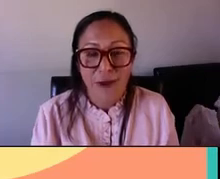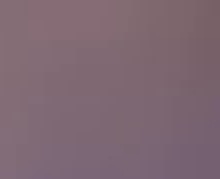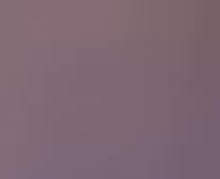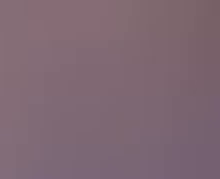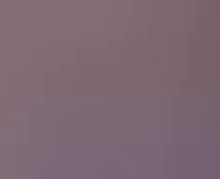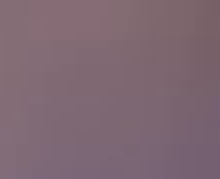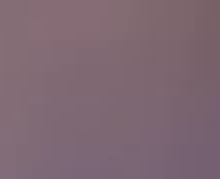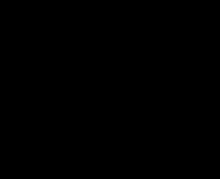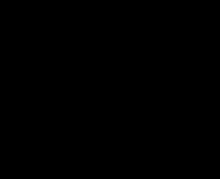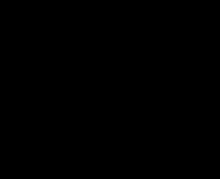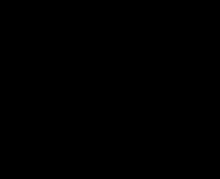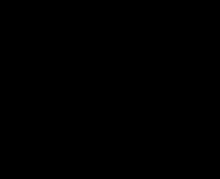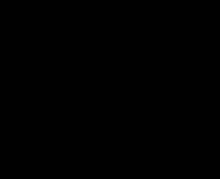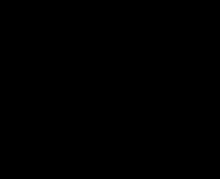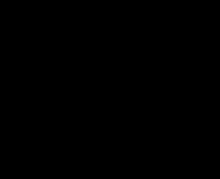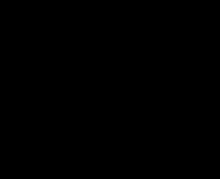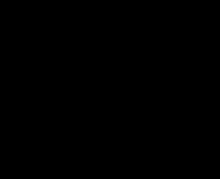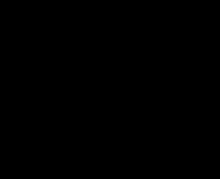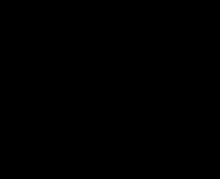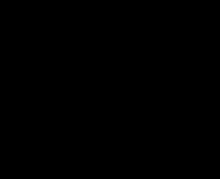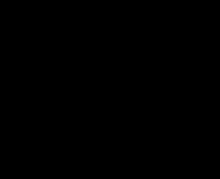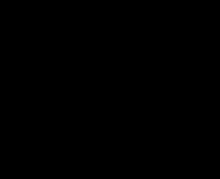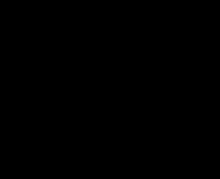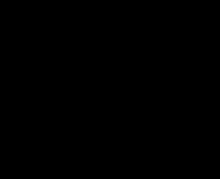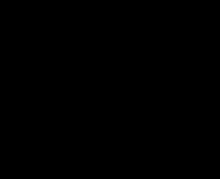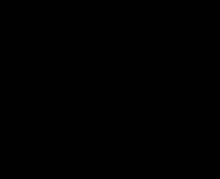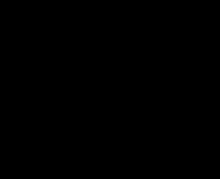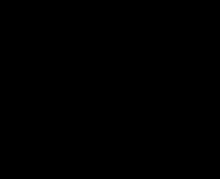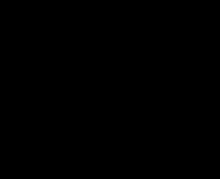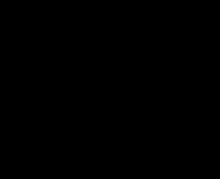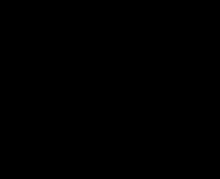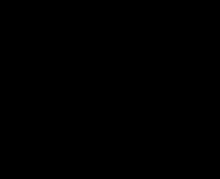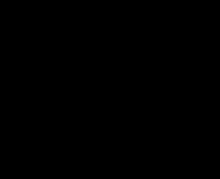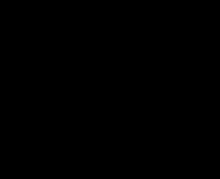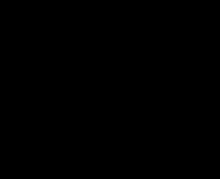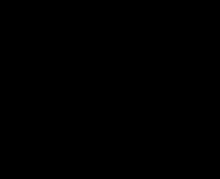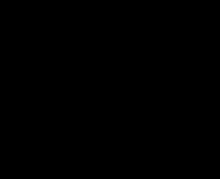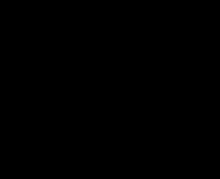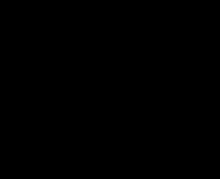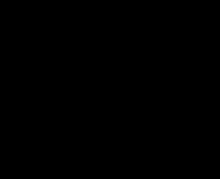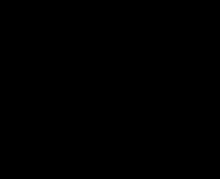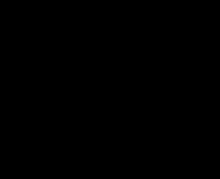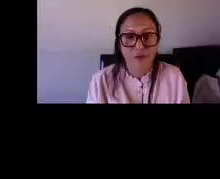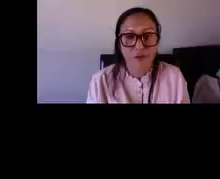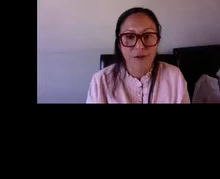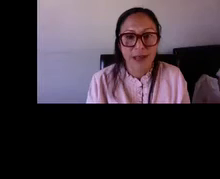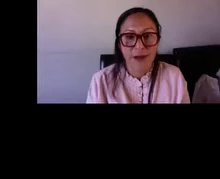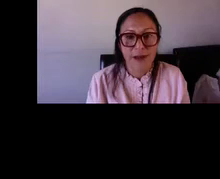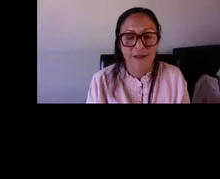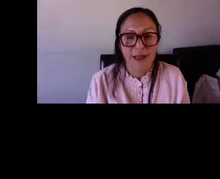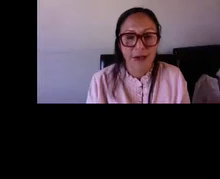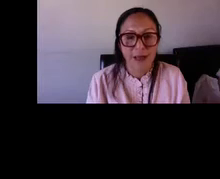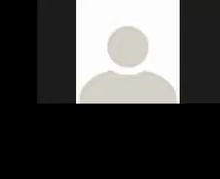we're ready, we can move into our 20 signs. Um, that would be the most helpful. So get